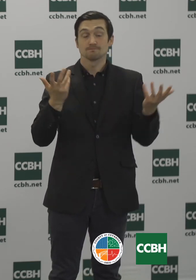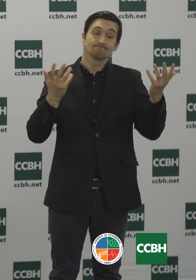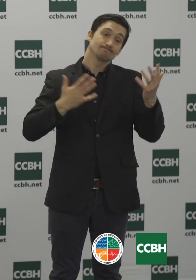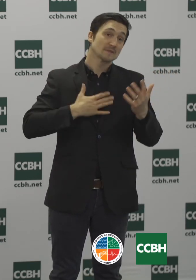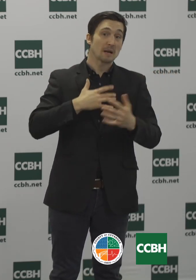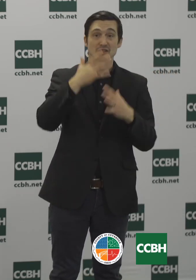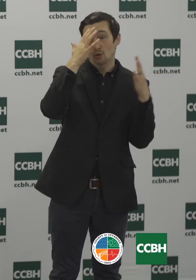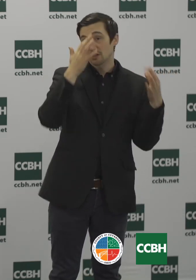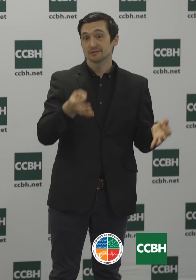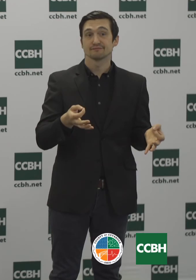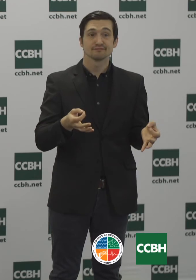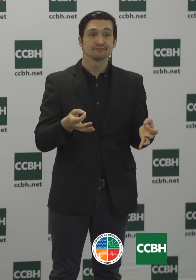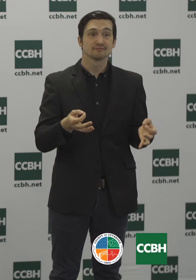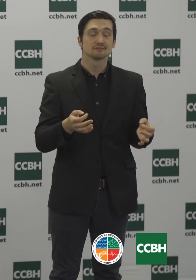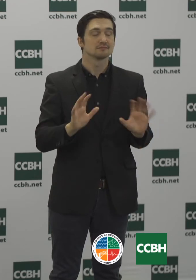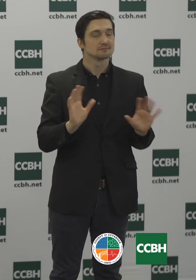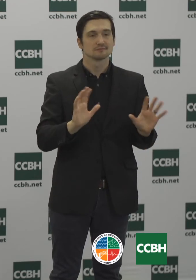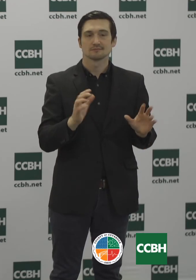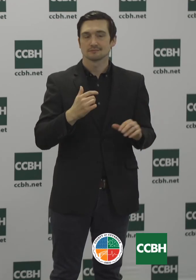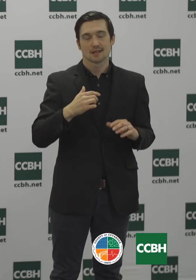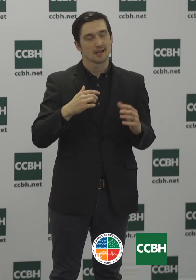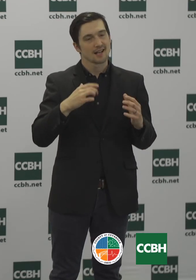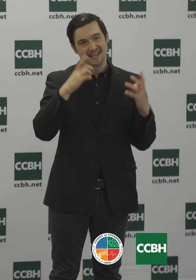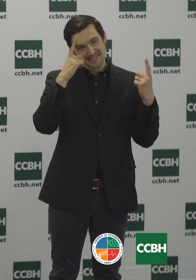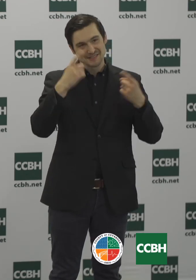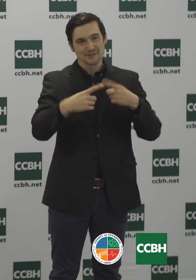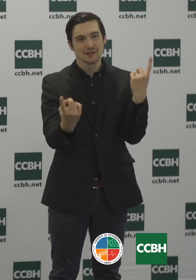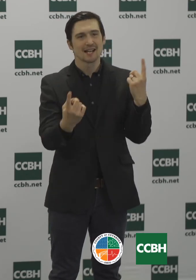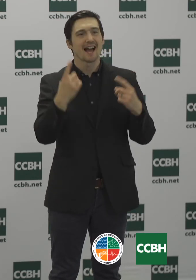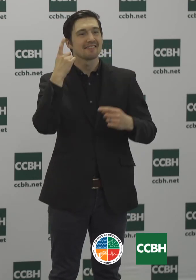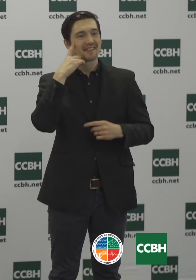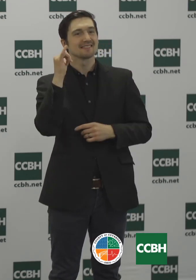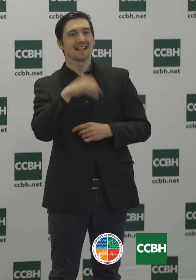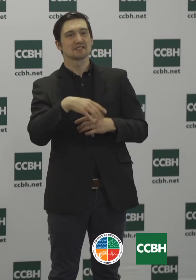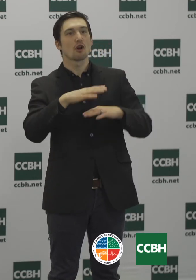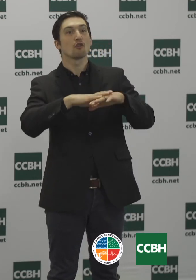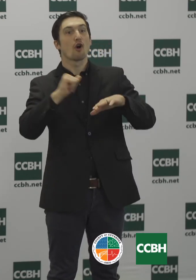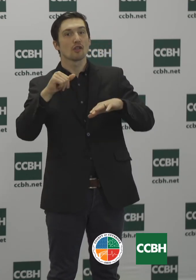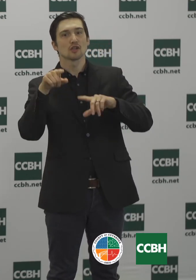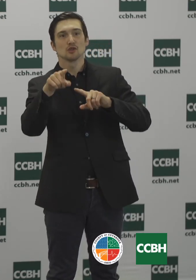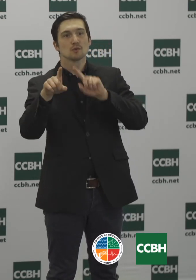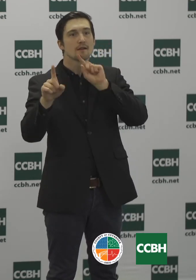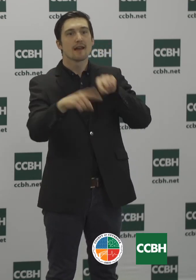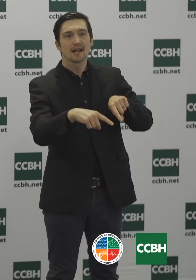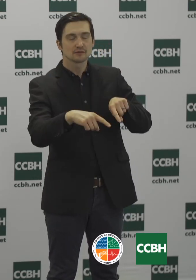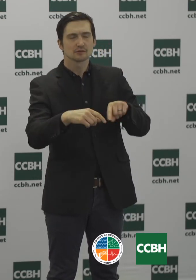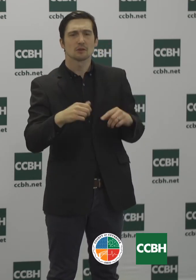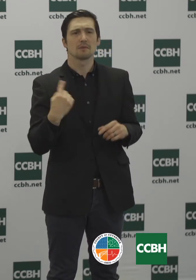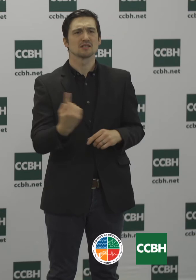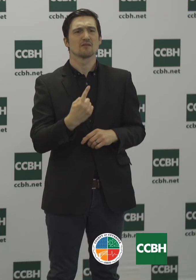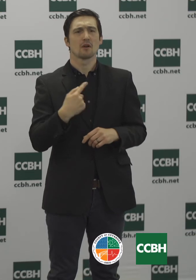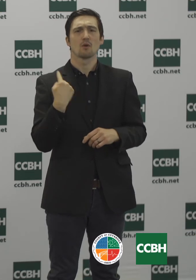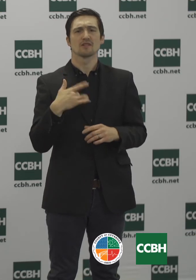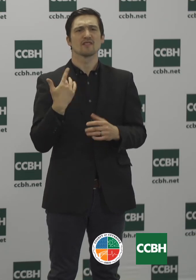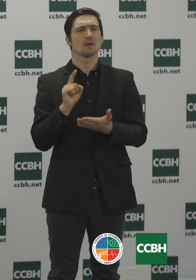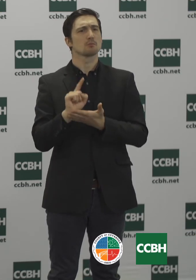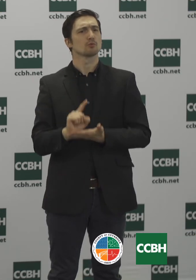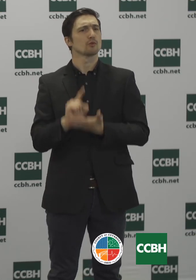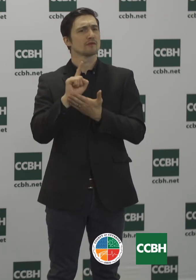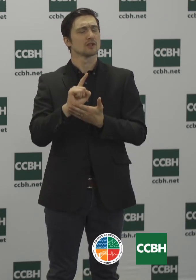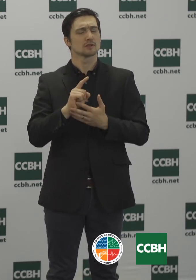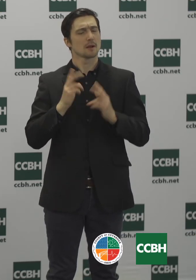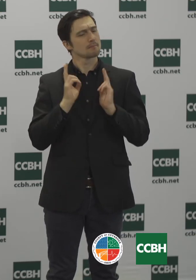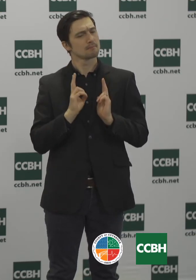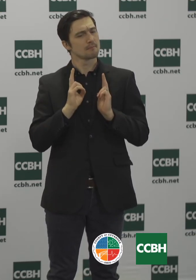And for me, I say it's the calling you answered. So I will always feel privileged and proud to be a nurse. And so to all my